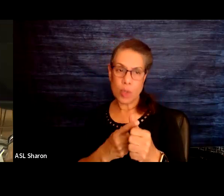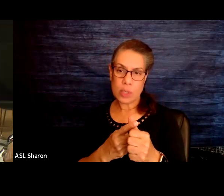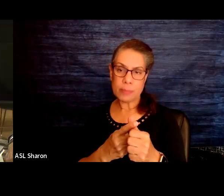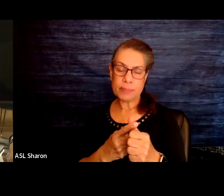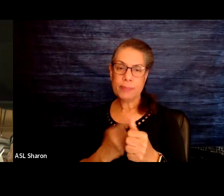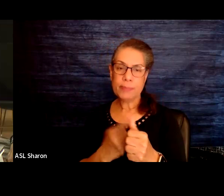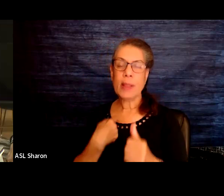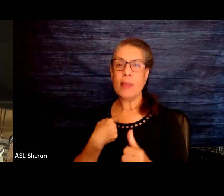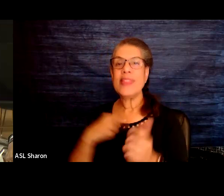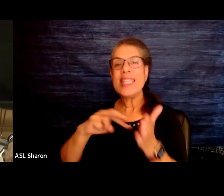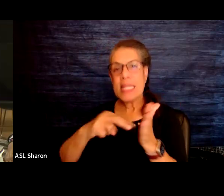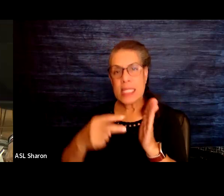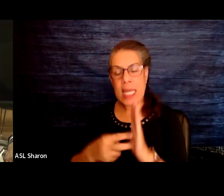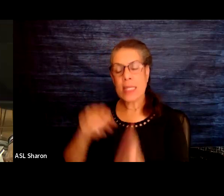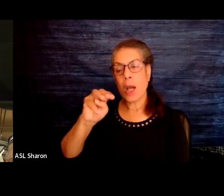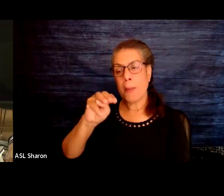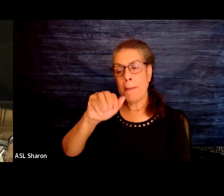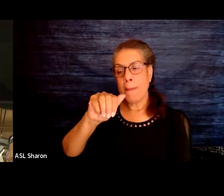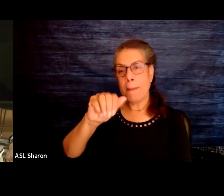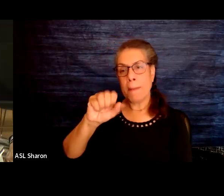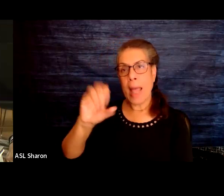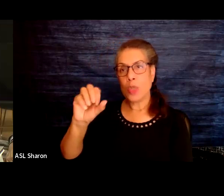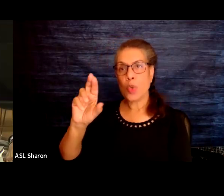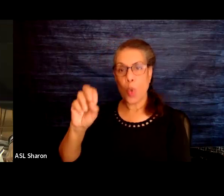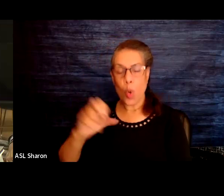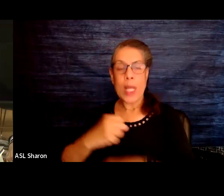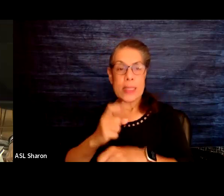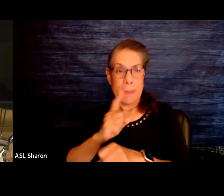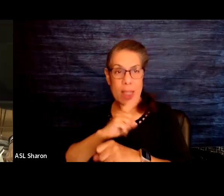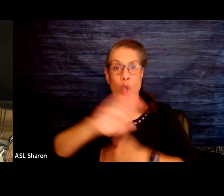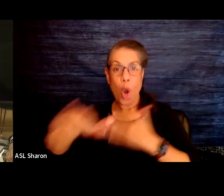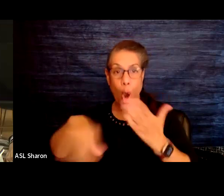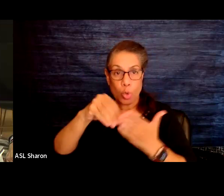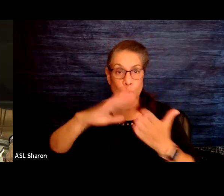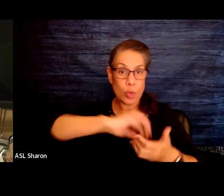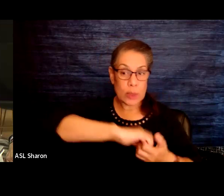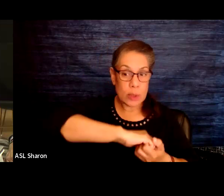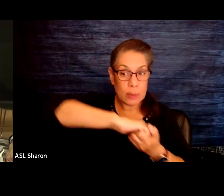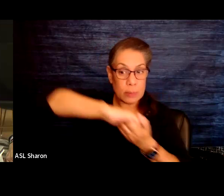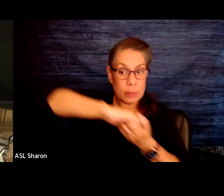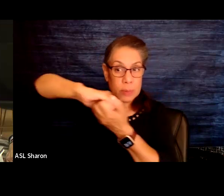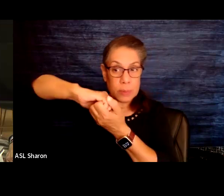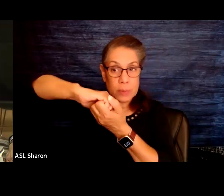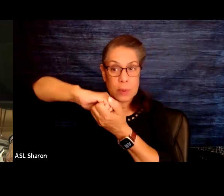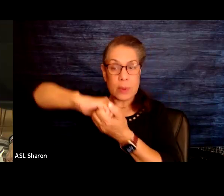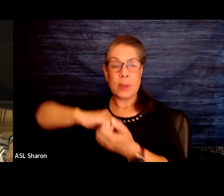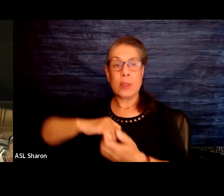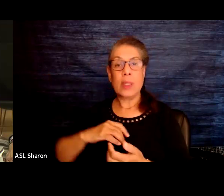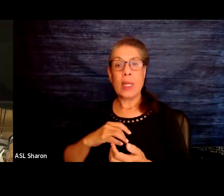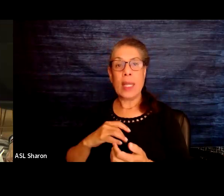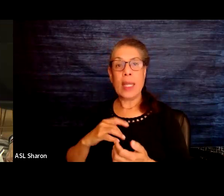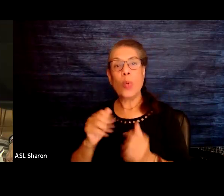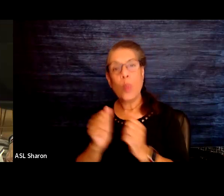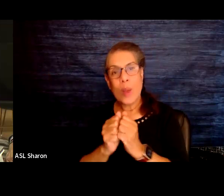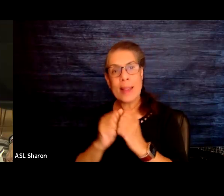the intention of Mass Core is to make sure that we're lifting up every student, and it is an intention embedded with